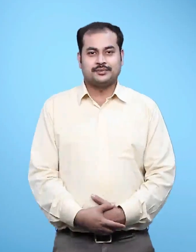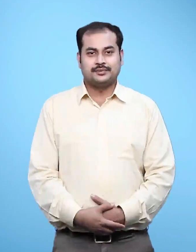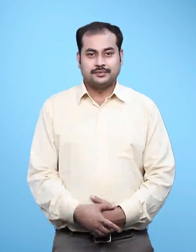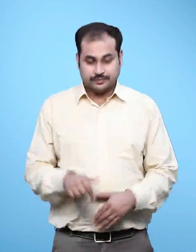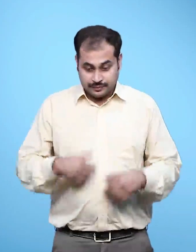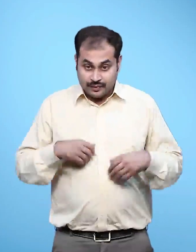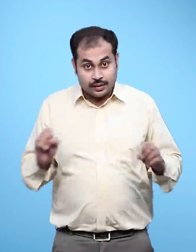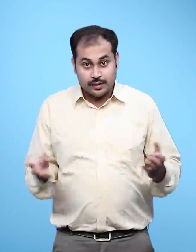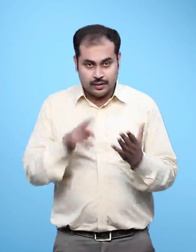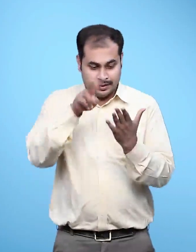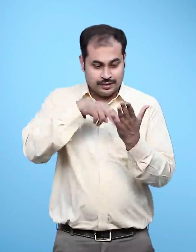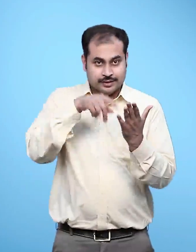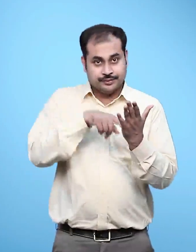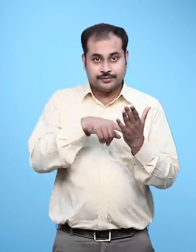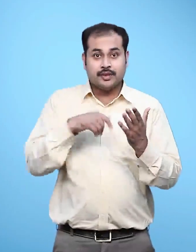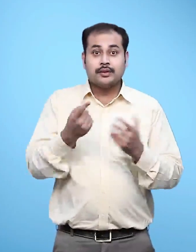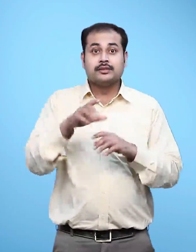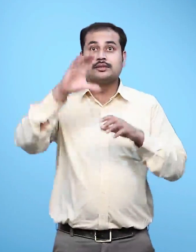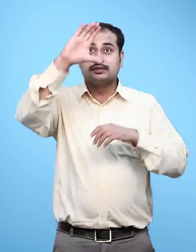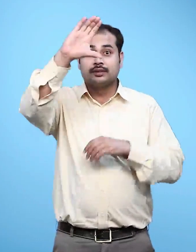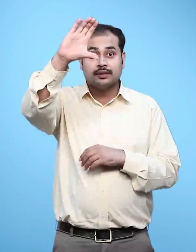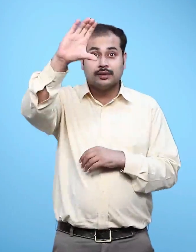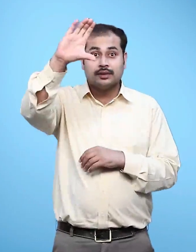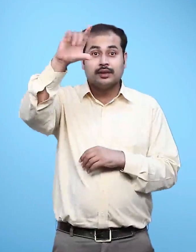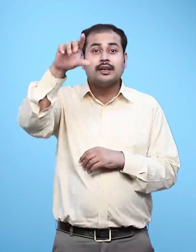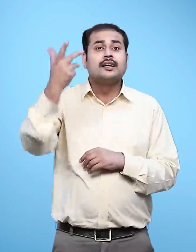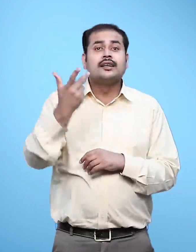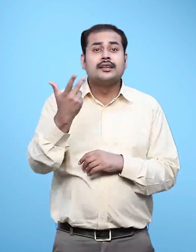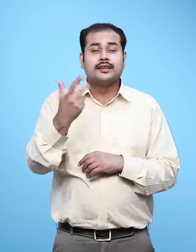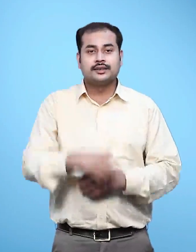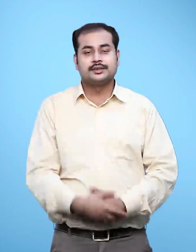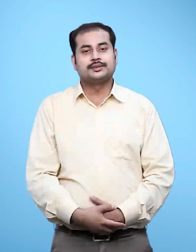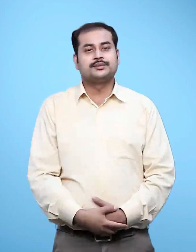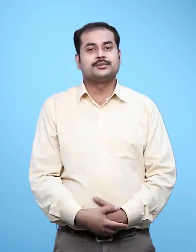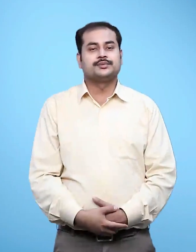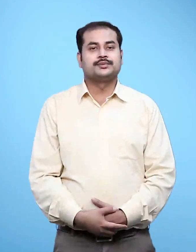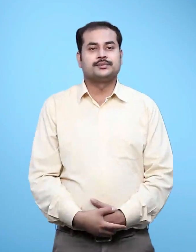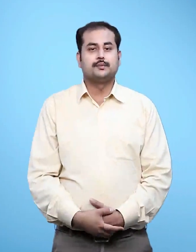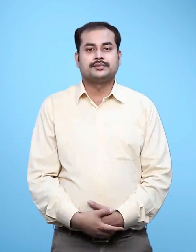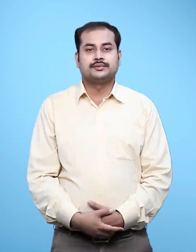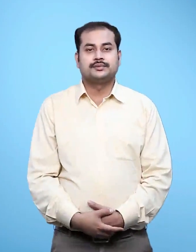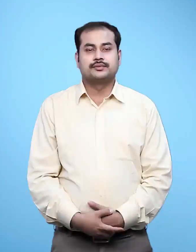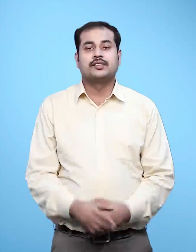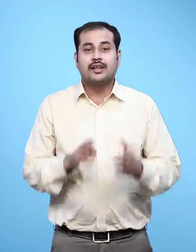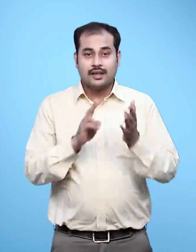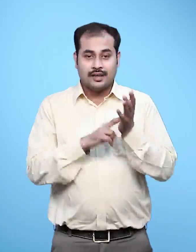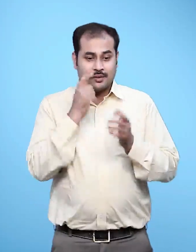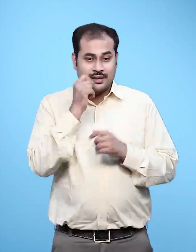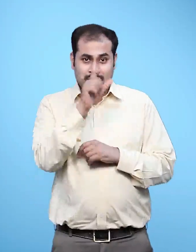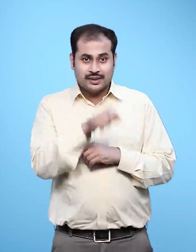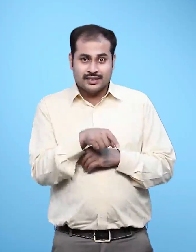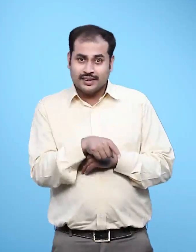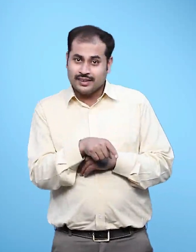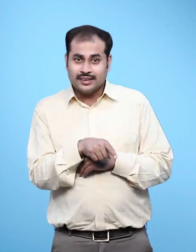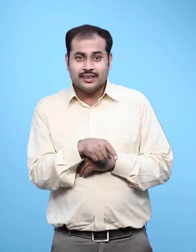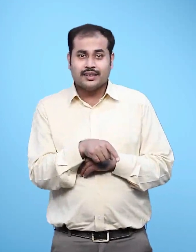Let's read the remaining of the lemon drink shop story in part 1. Nazeem found that two big